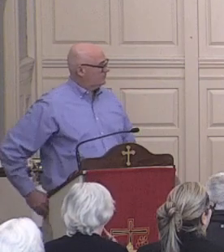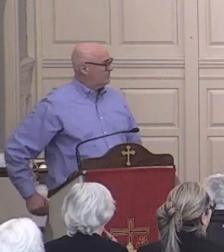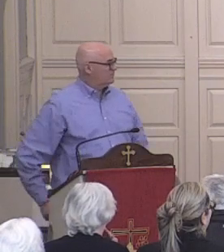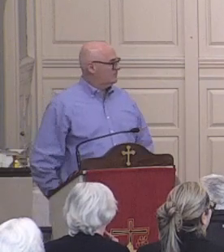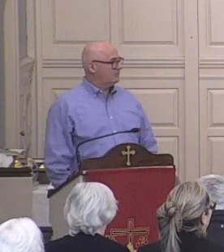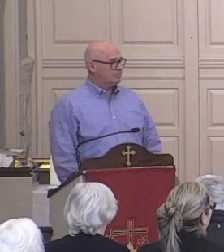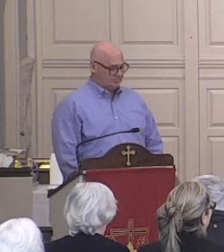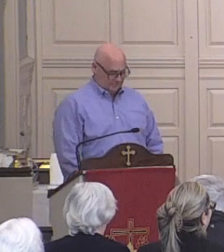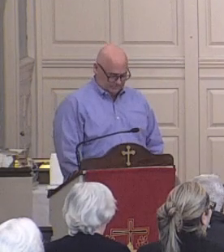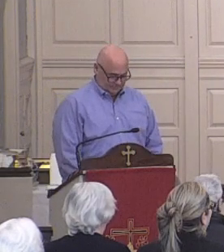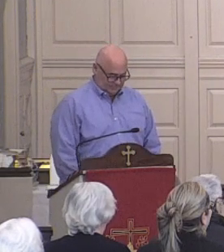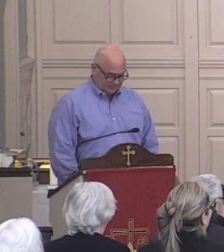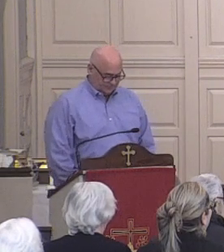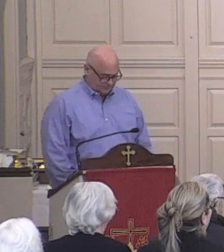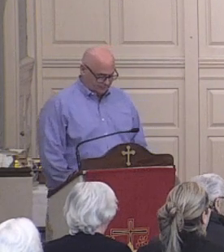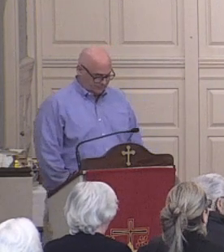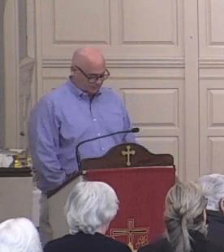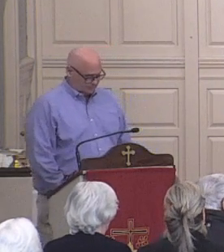Son of God.